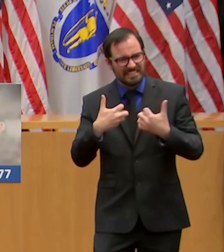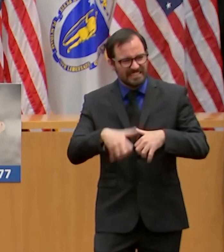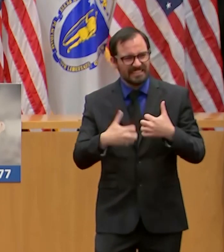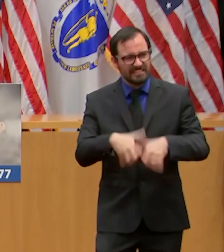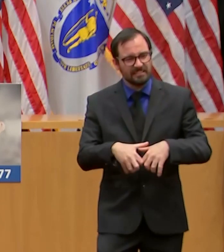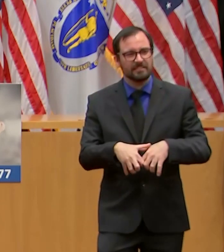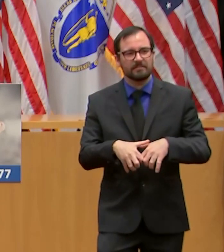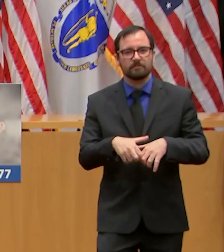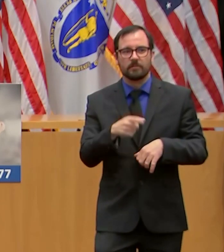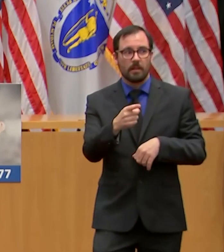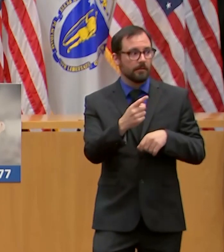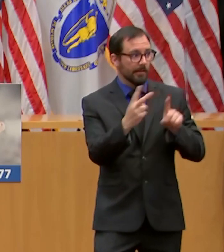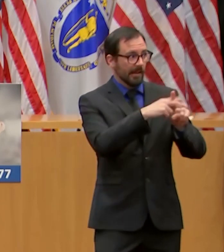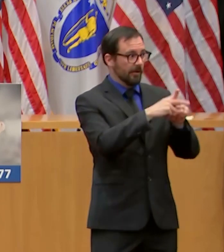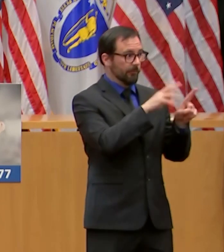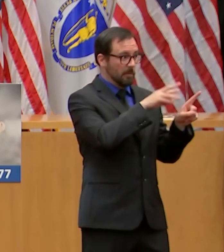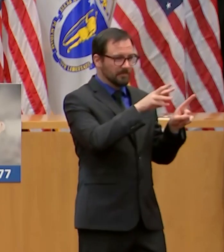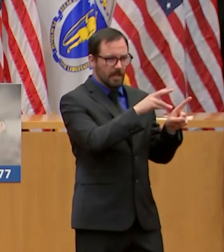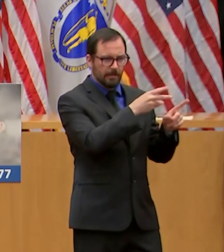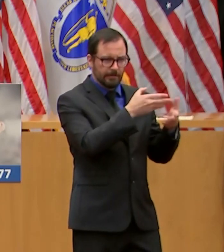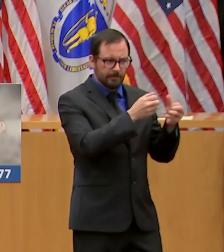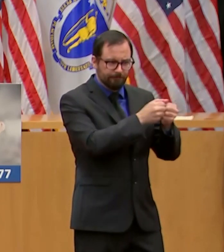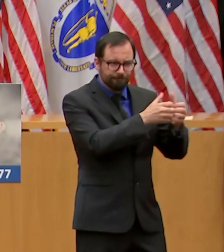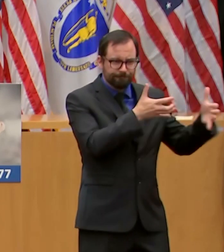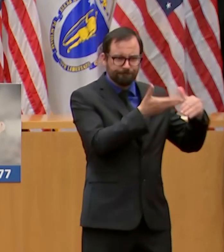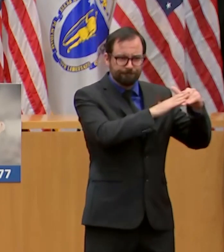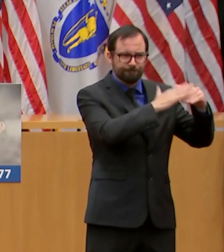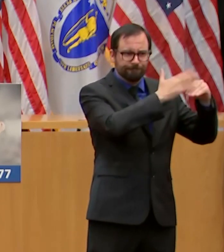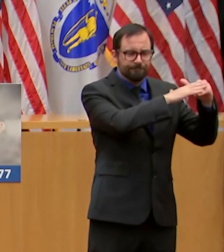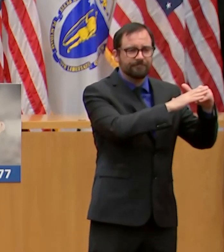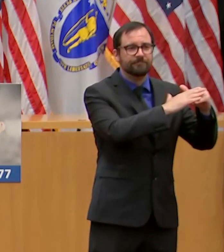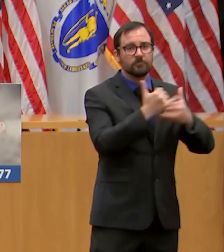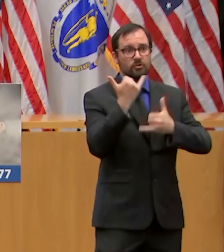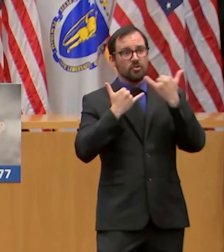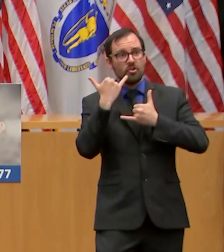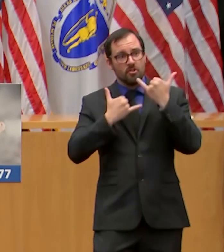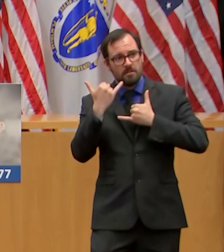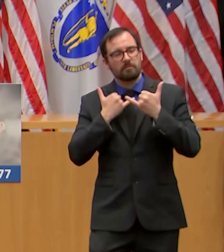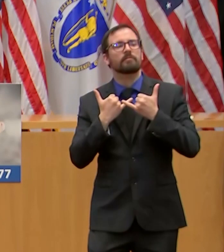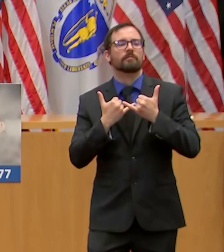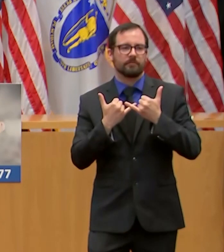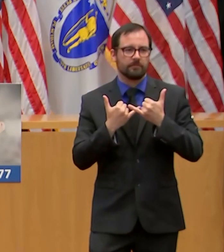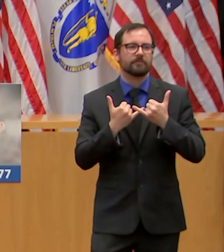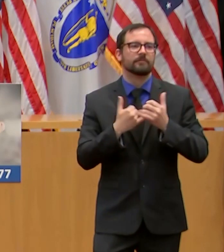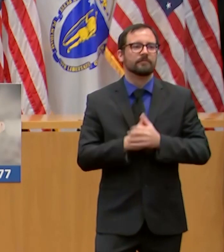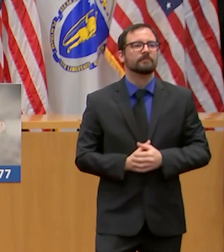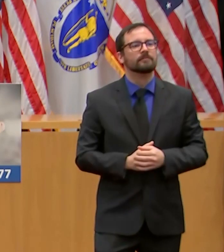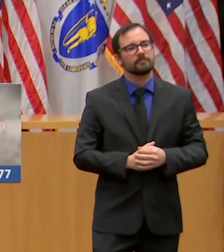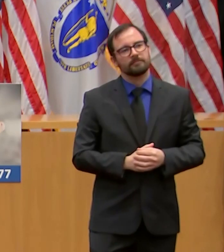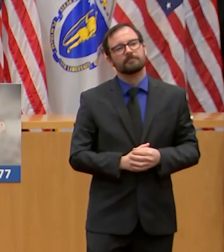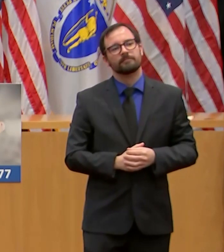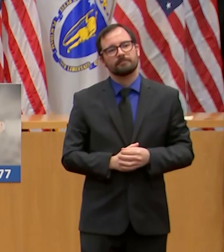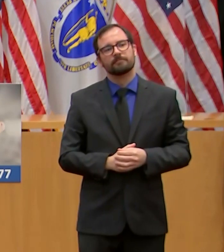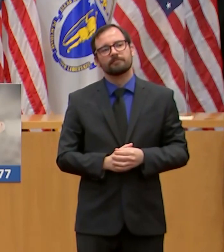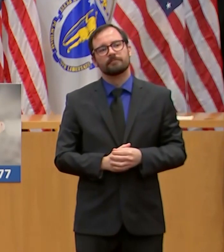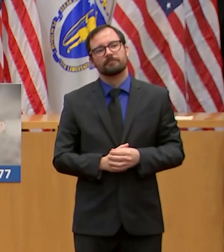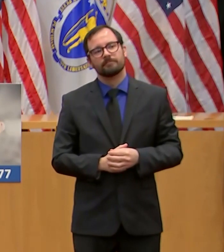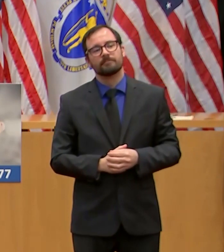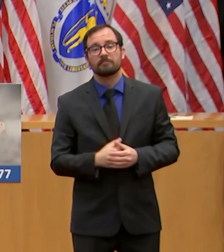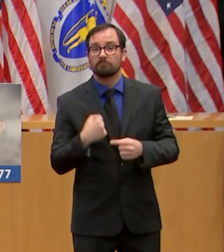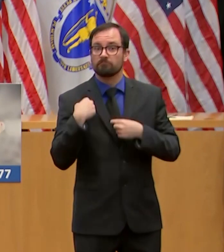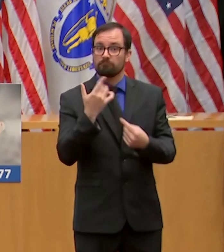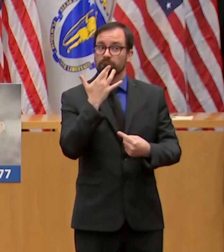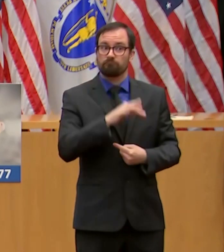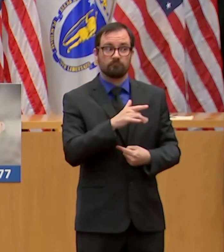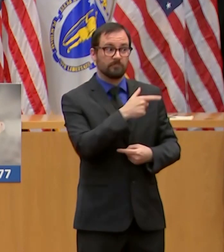We're glad the online system that we have has been able to withstand the new volume without crashing. That hasn't been the case in many other states,